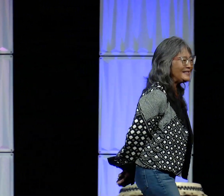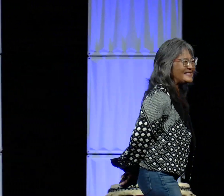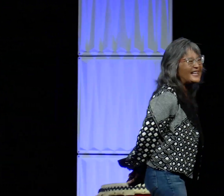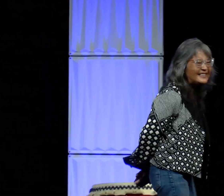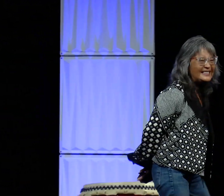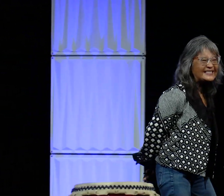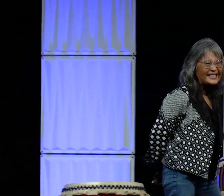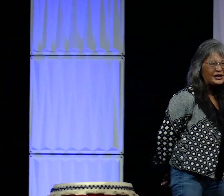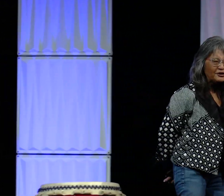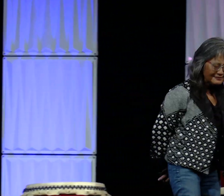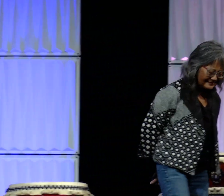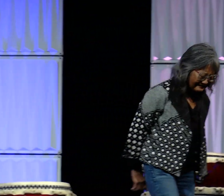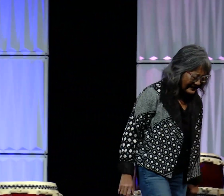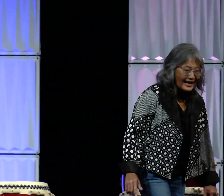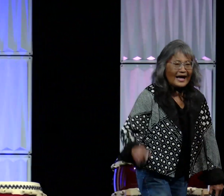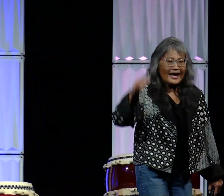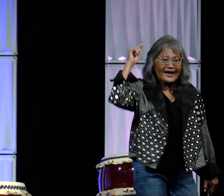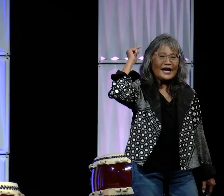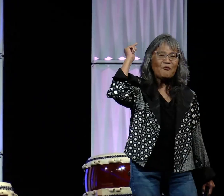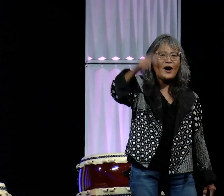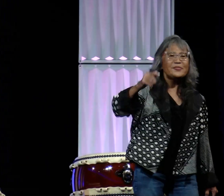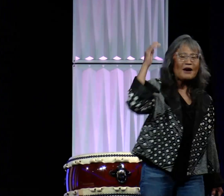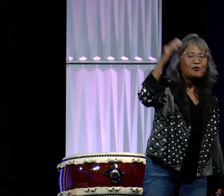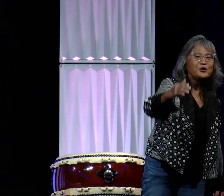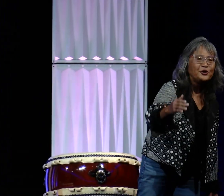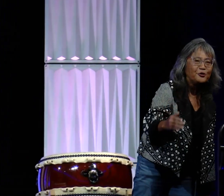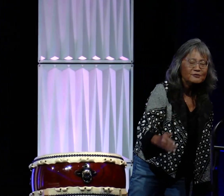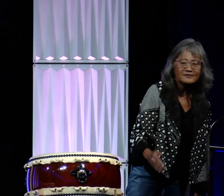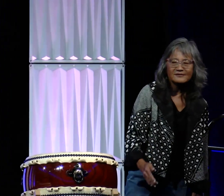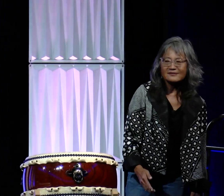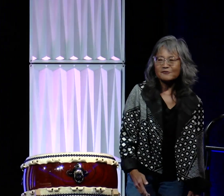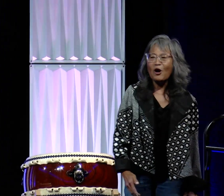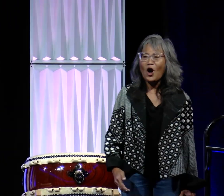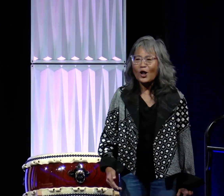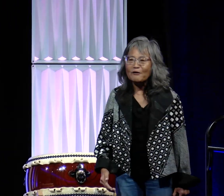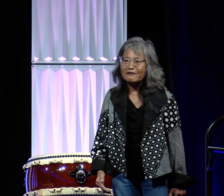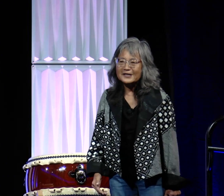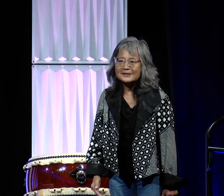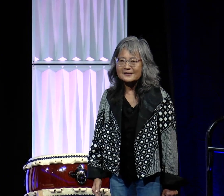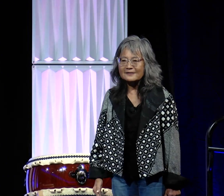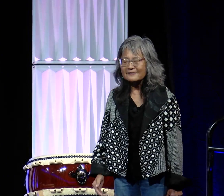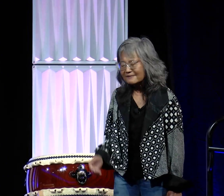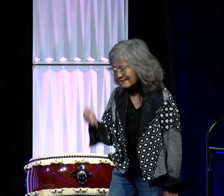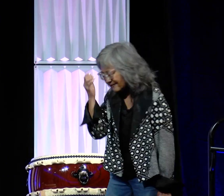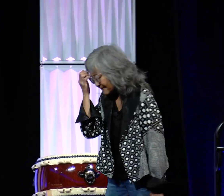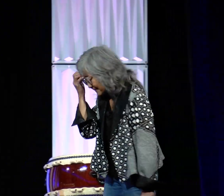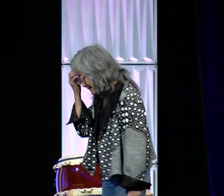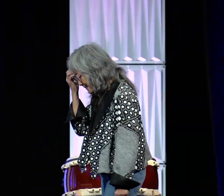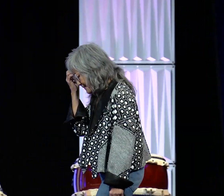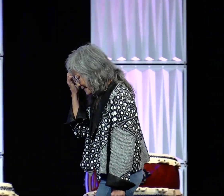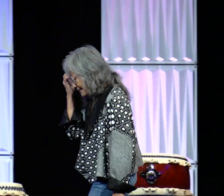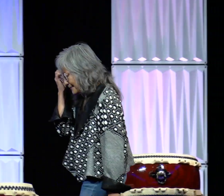my descendants heal. And I want that for you, for all of us.